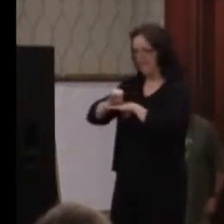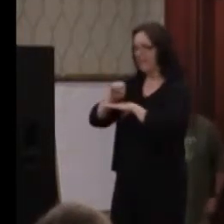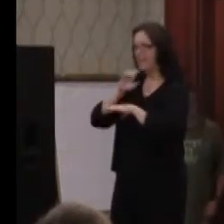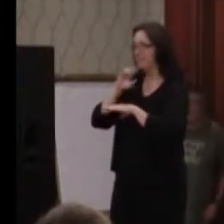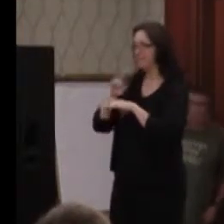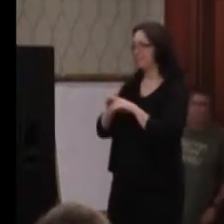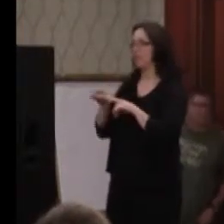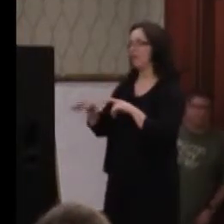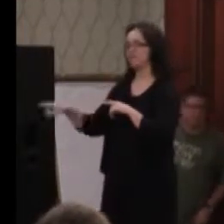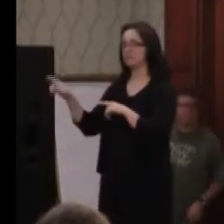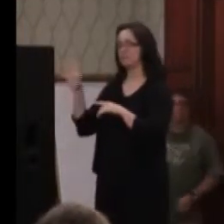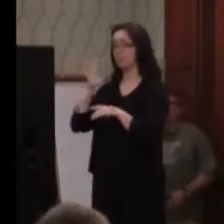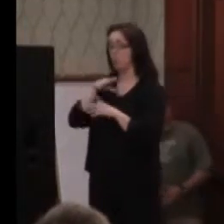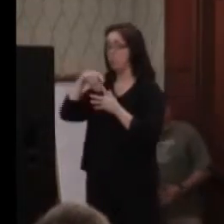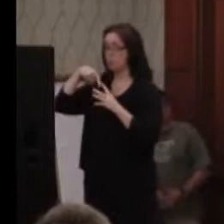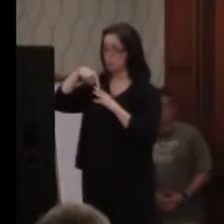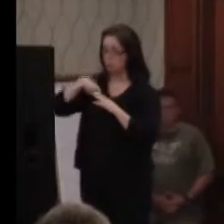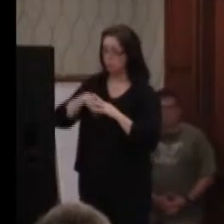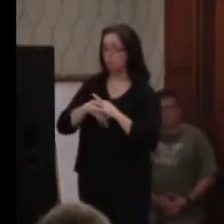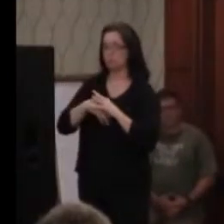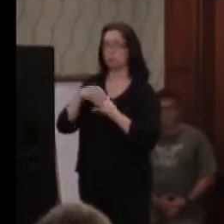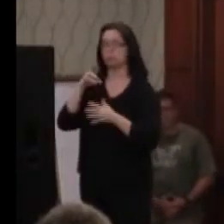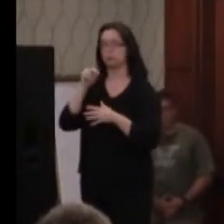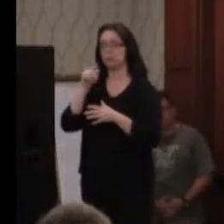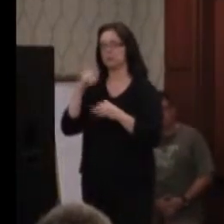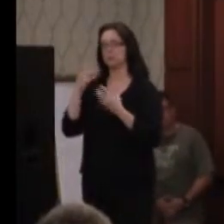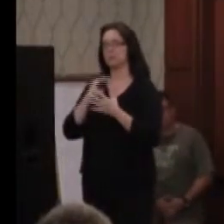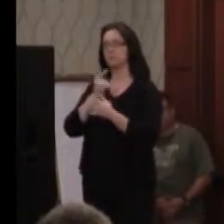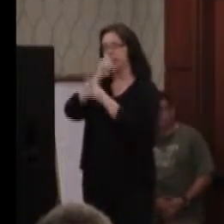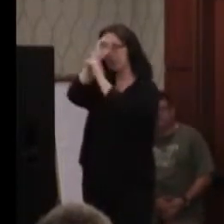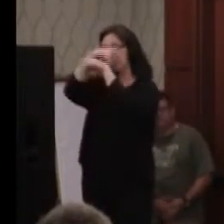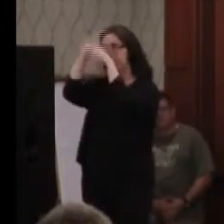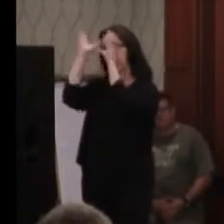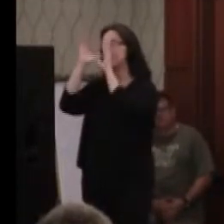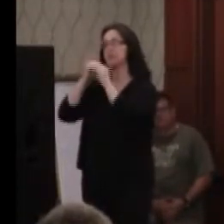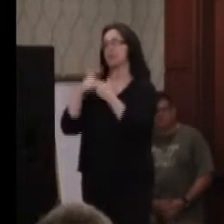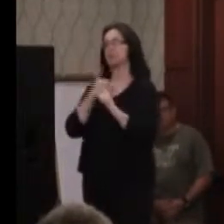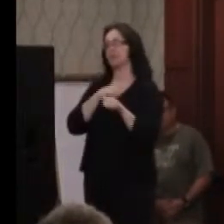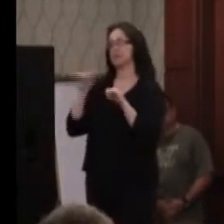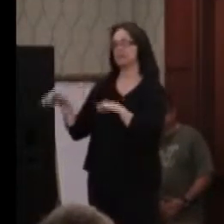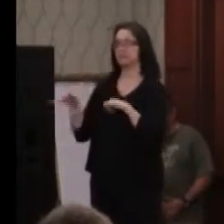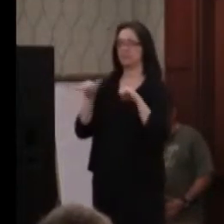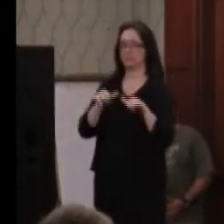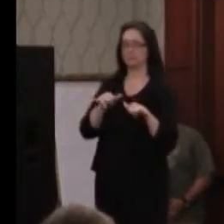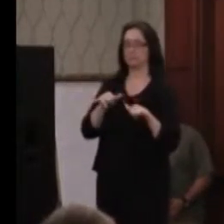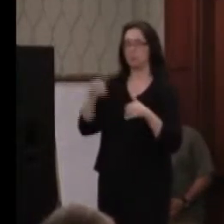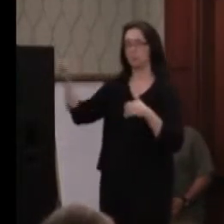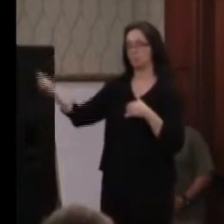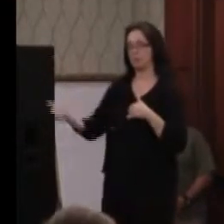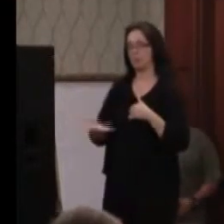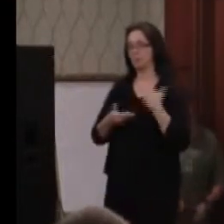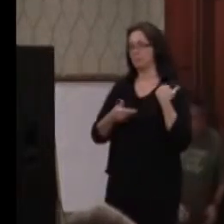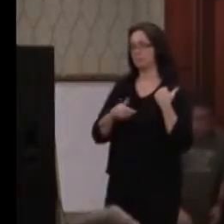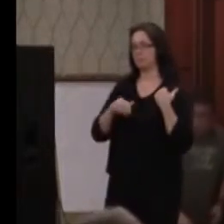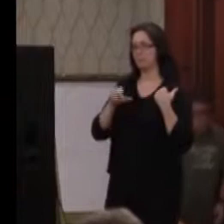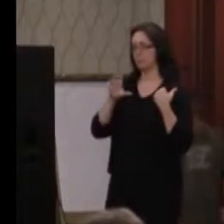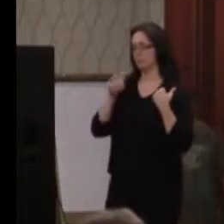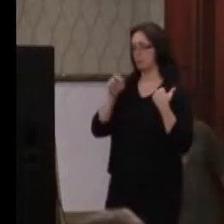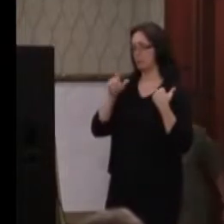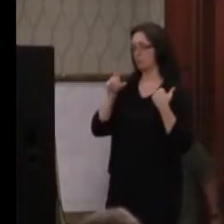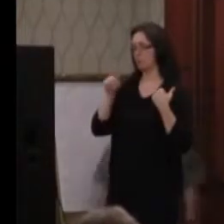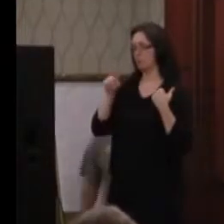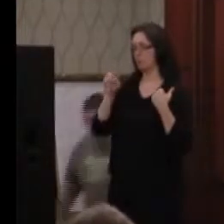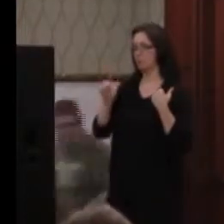those roots with us and gives us an image of how we can do the same. Let's welcome Charlotte Blake Alston.